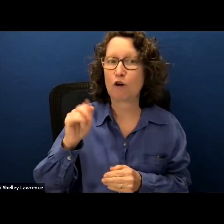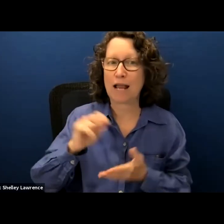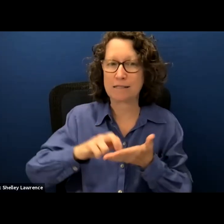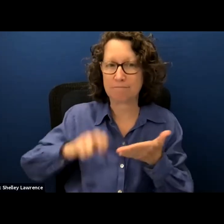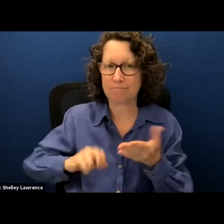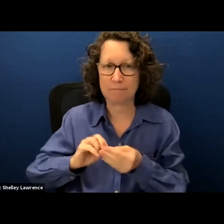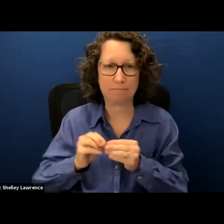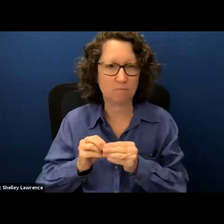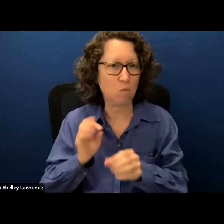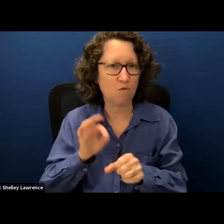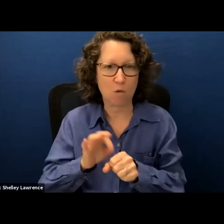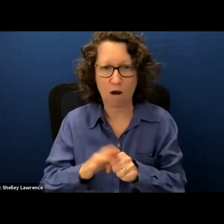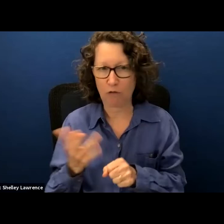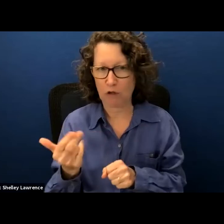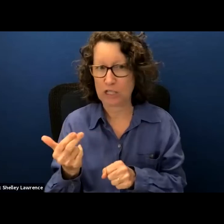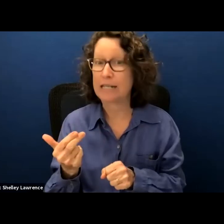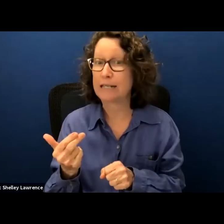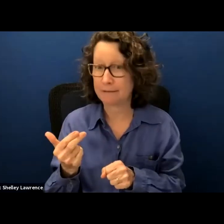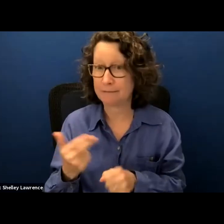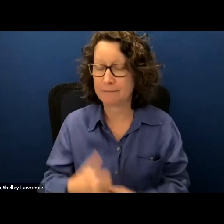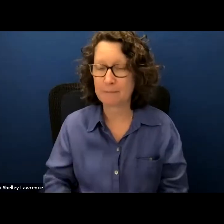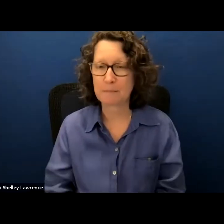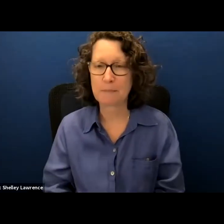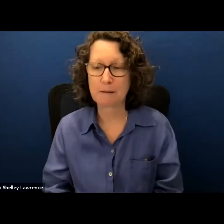number 13.